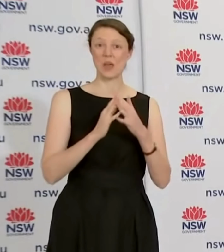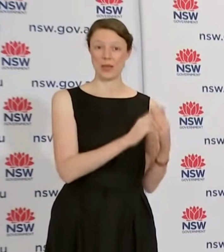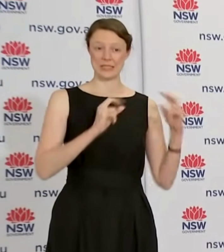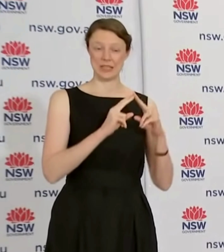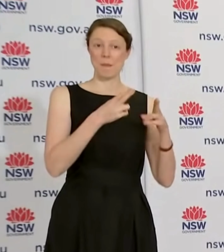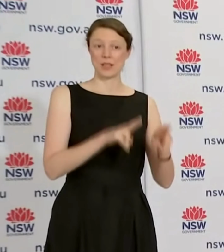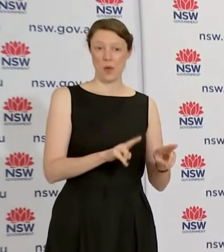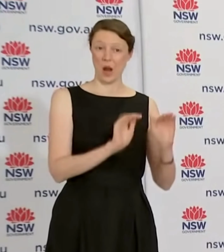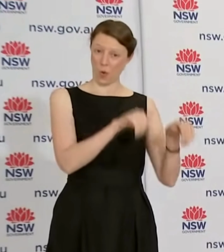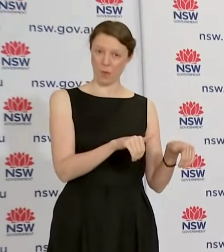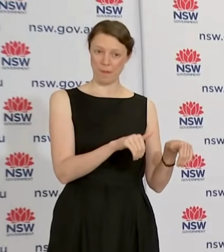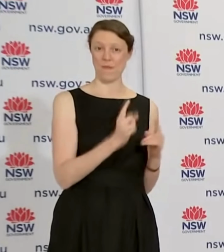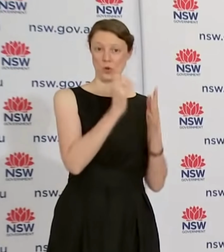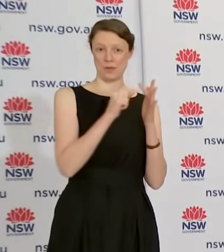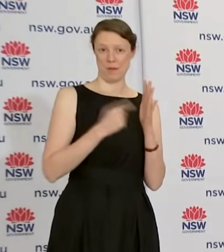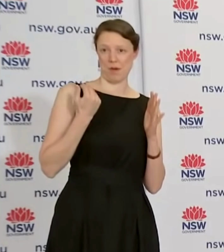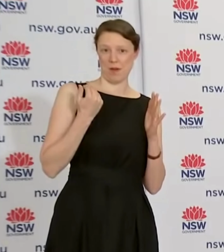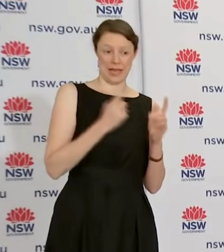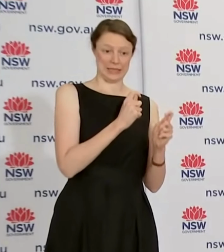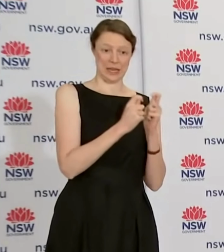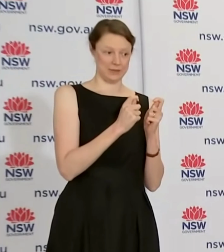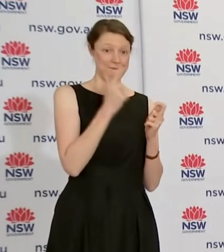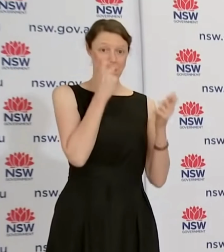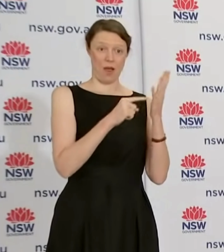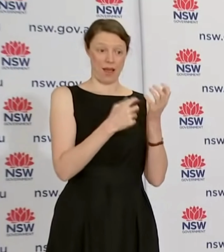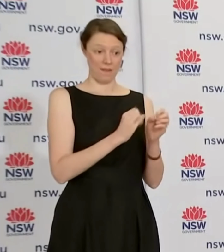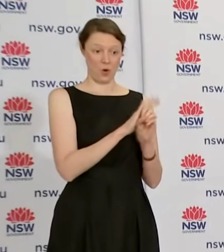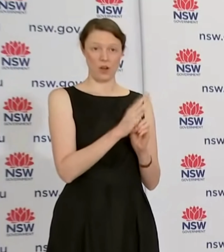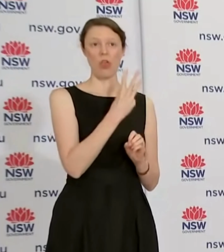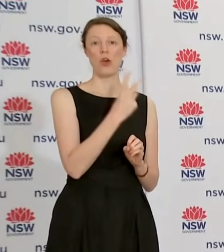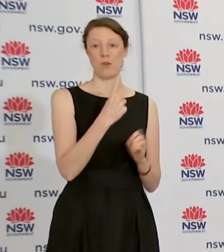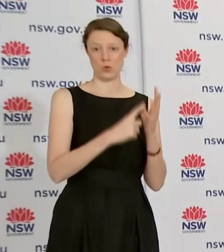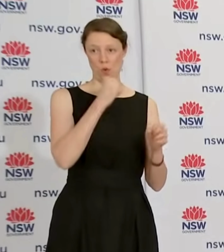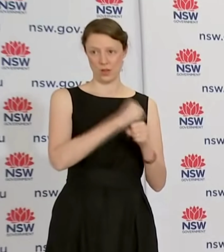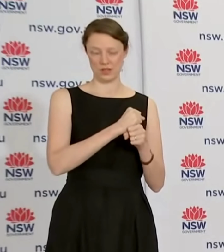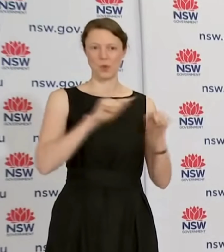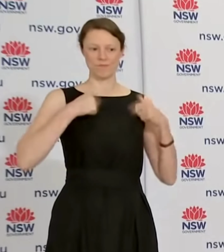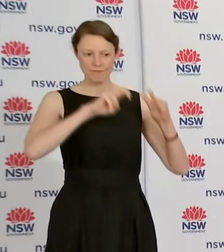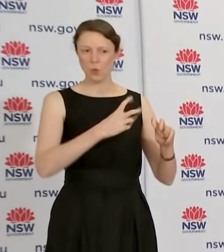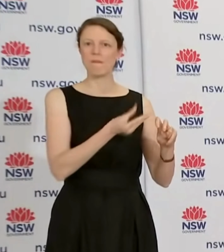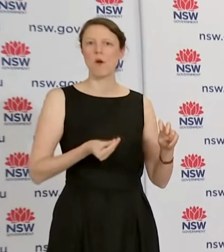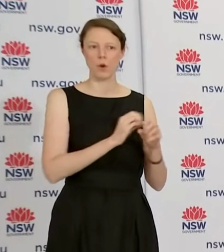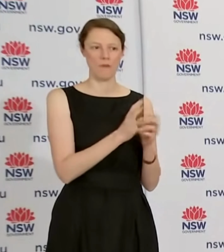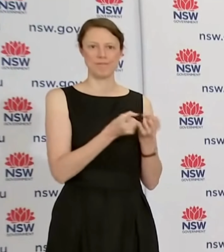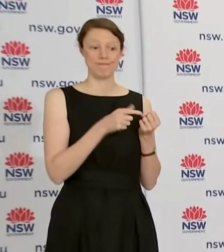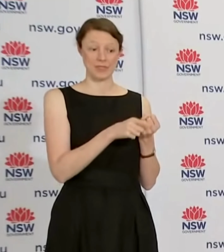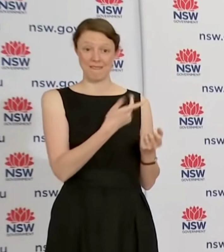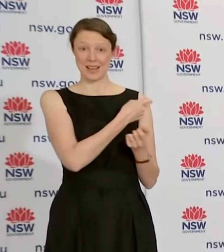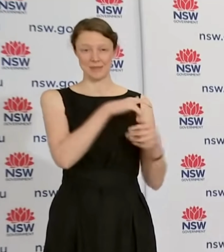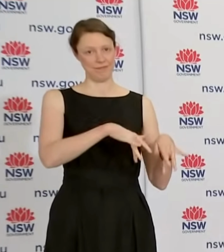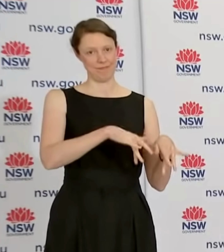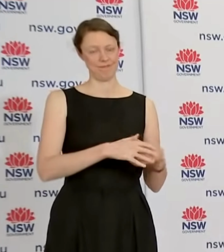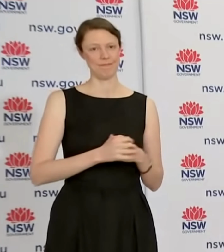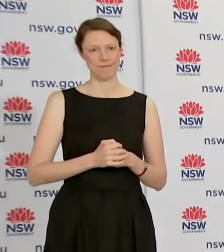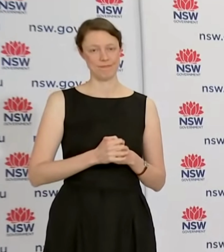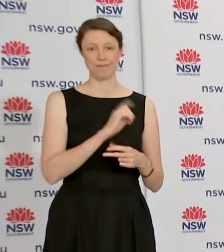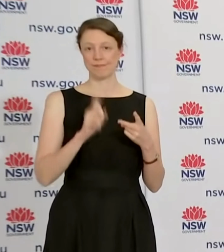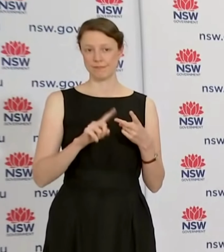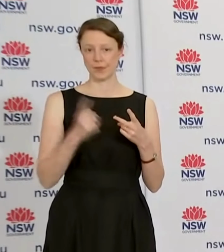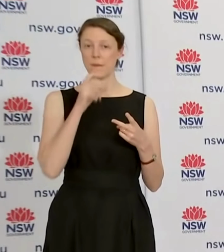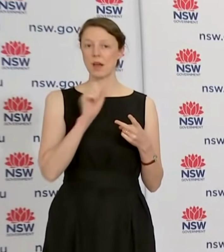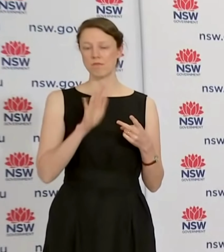home on the 1st of September after being tested on the 31st of August. Investigations are underway into the source of her infection. She was not vaccinated. The second person is a